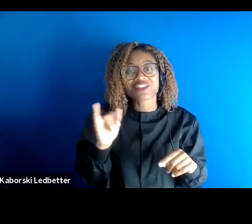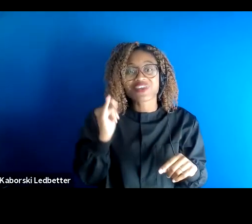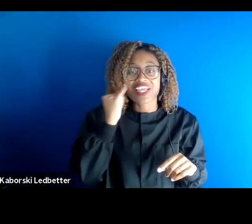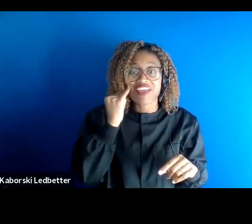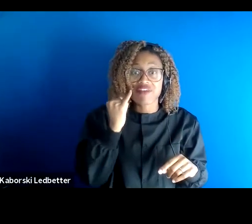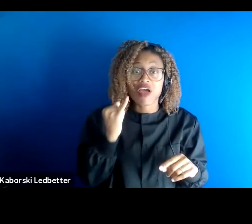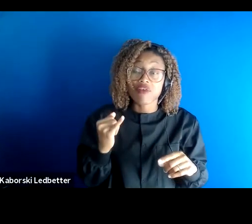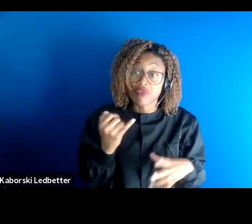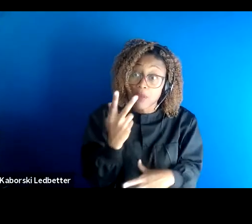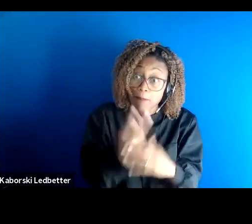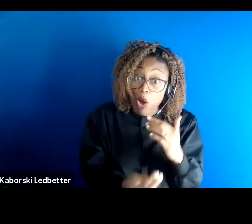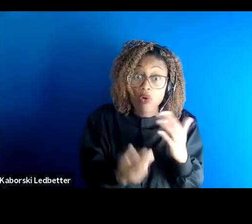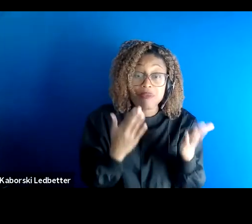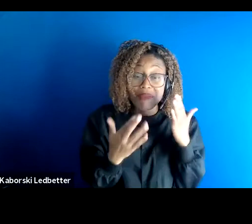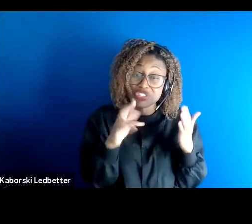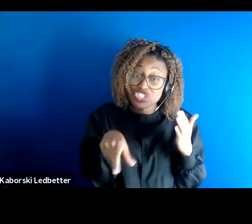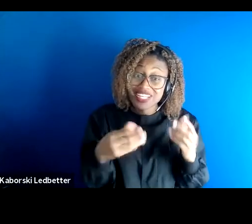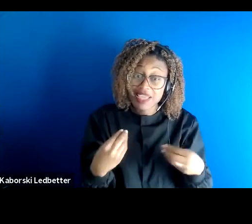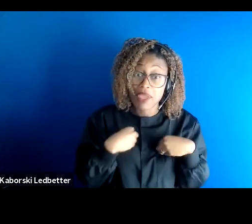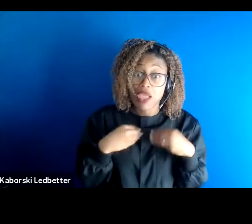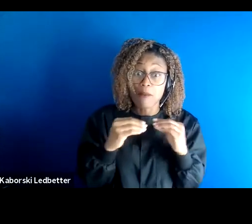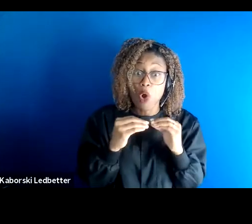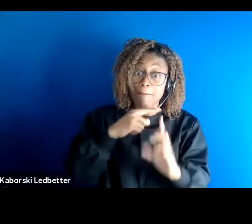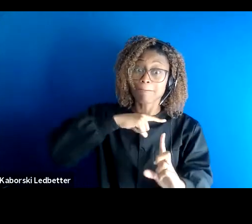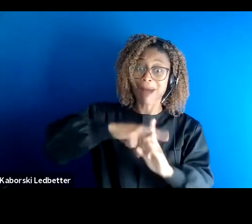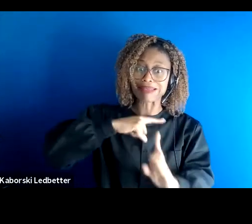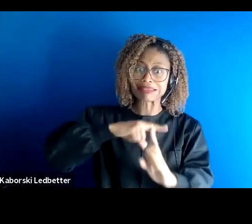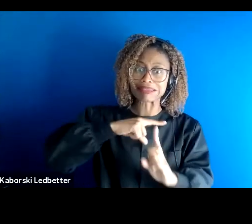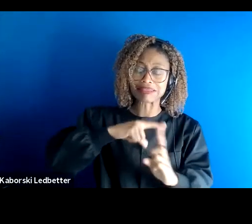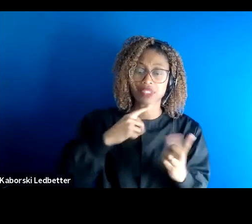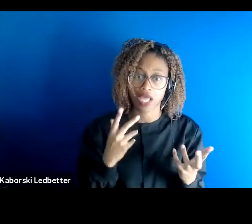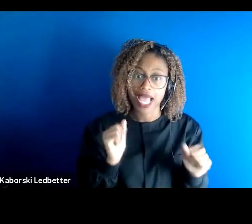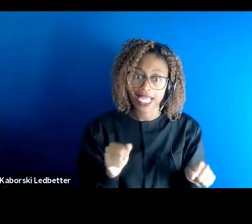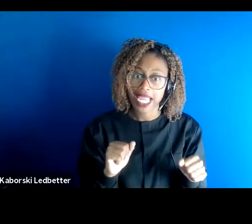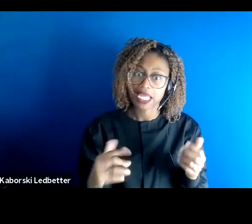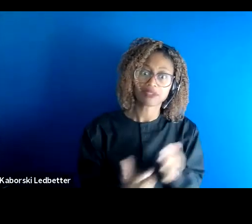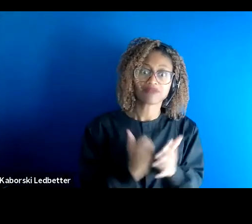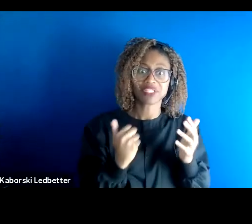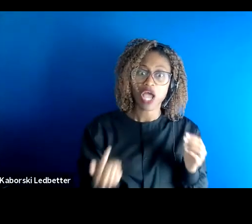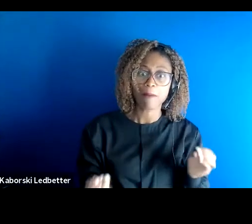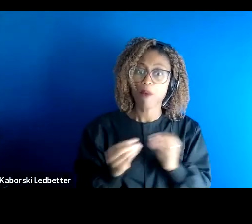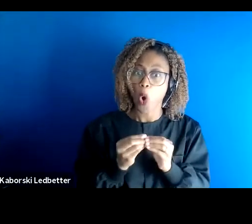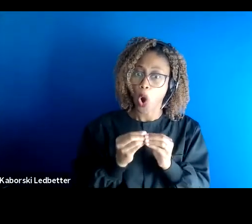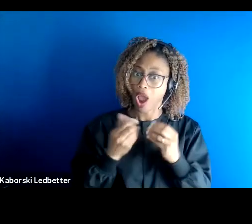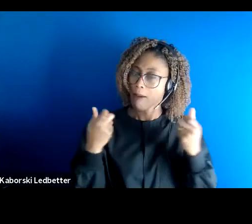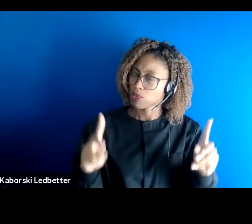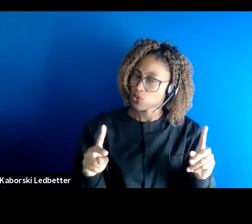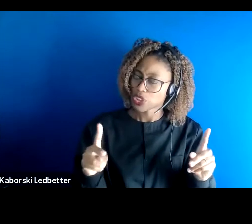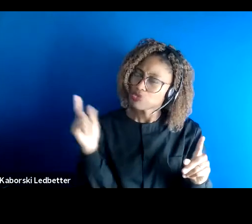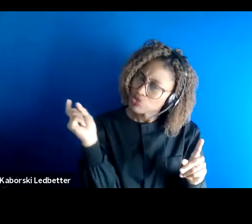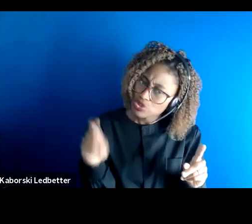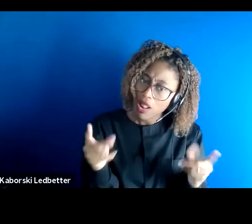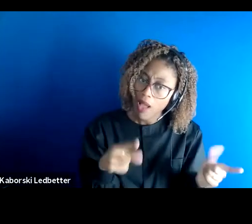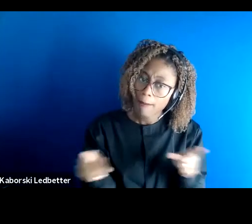them. This was during a time after the Civil Rights Act, after the Black